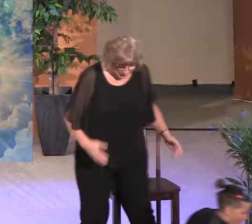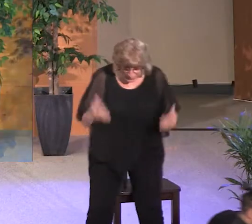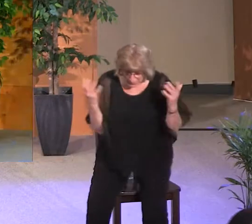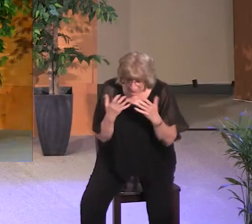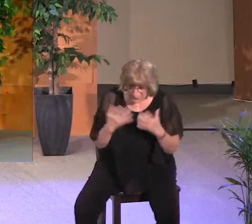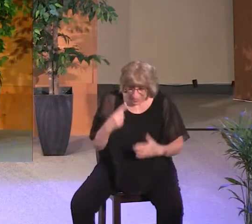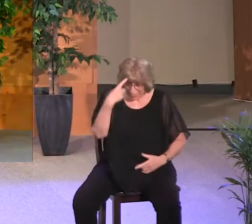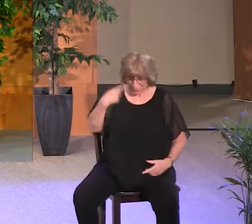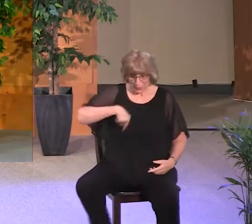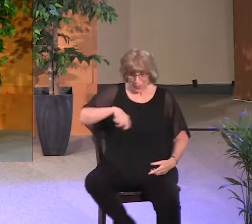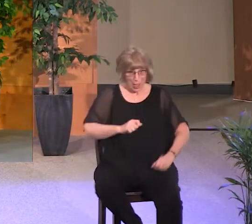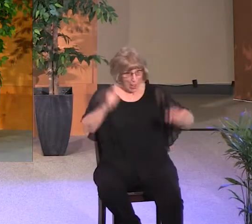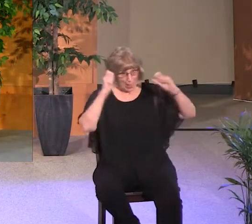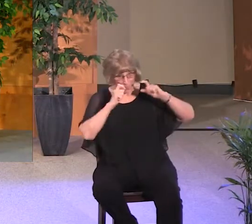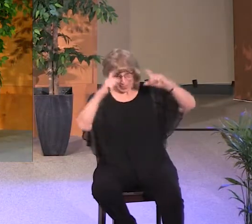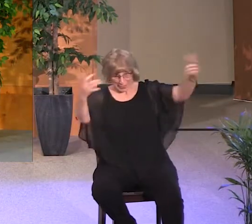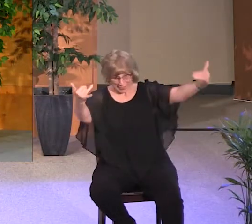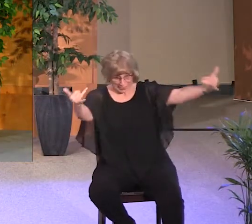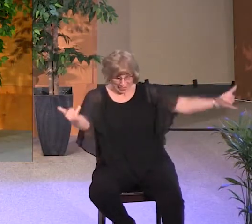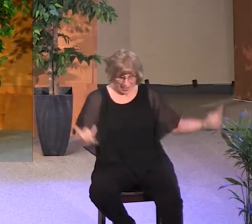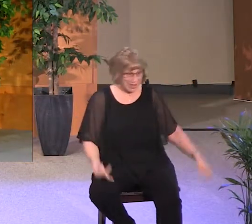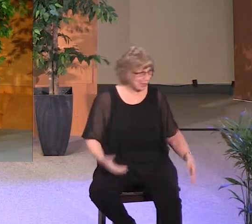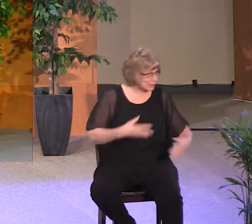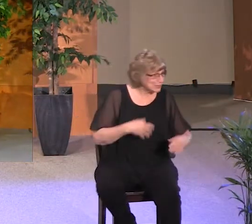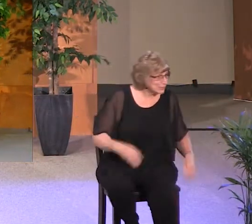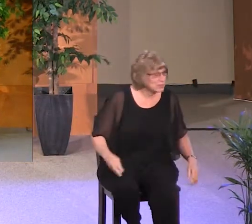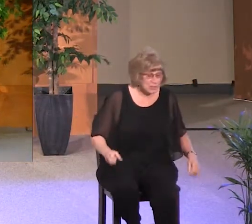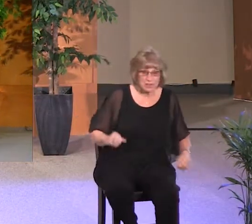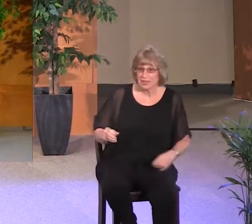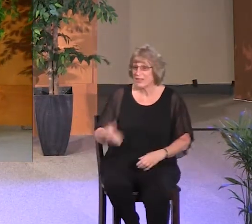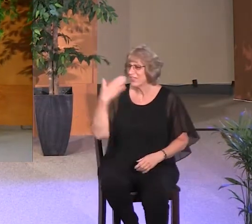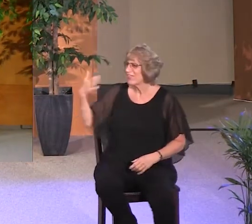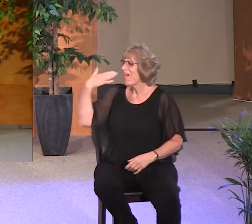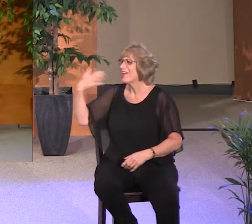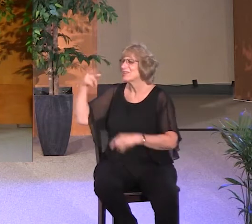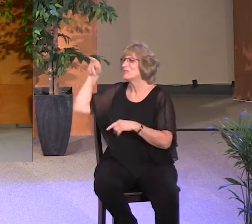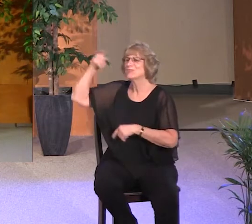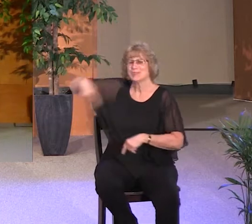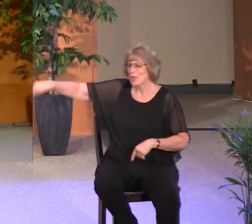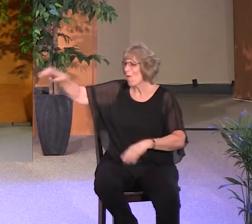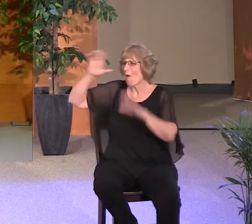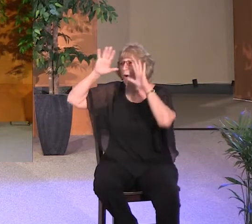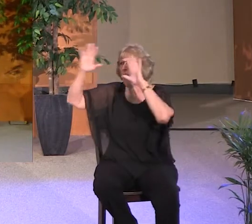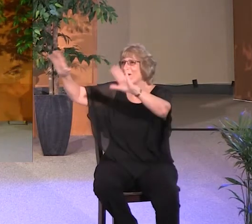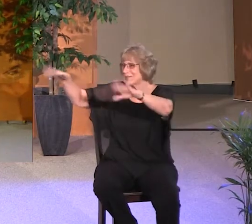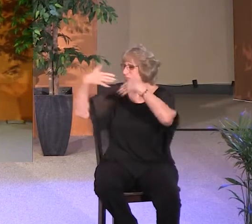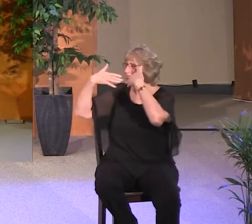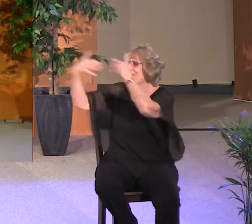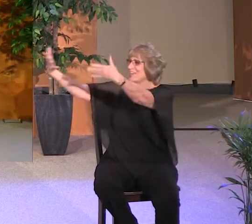We are awake and in the flow. Thank you, Celebration, the band. You guys are awesome.